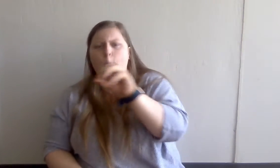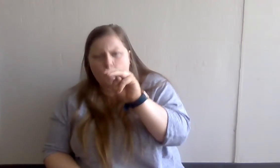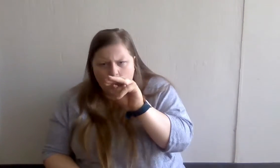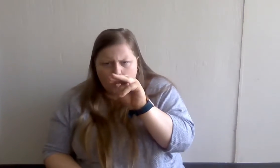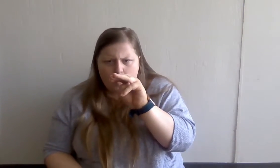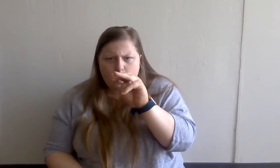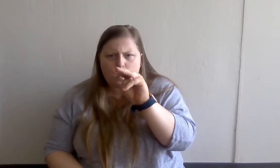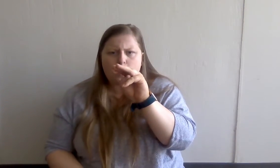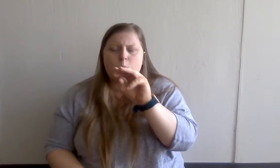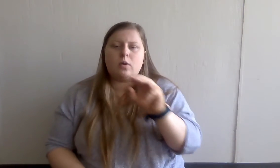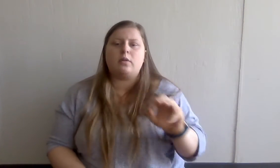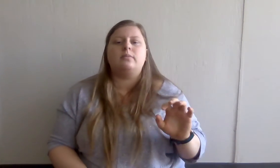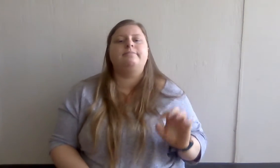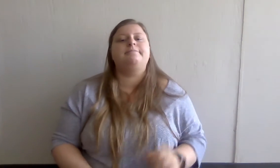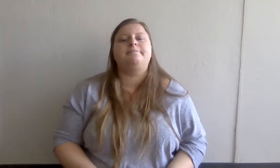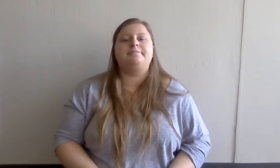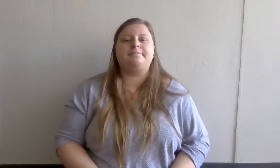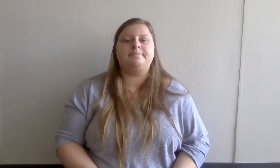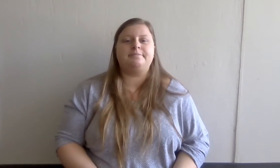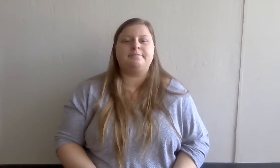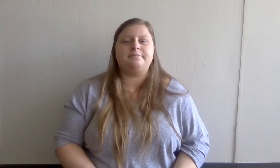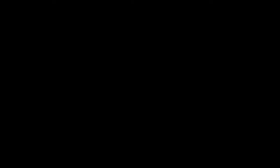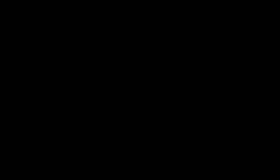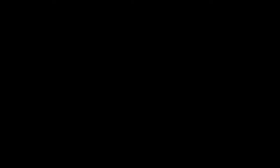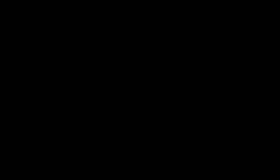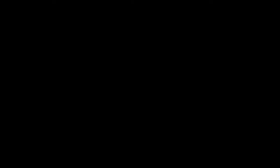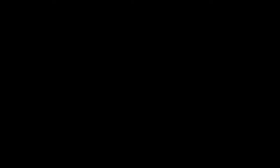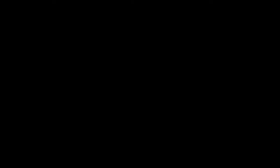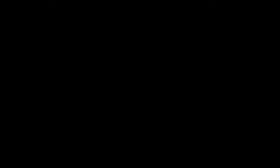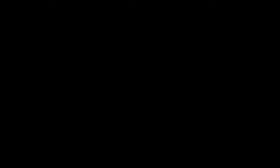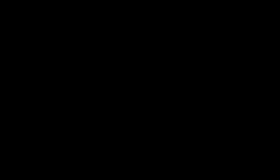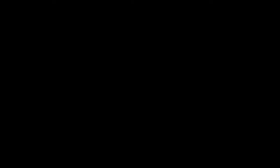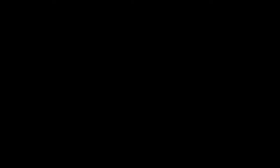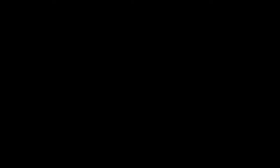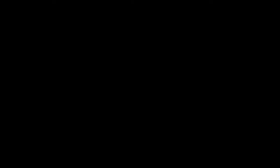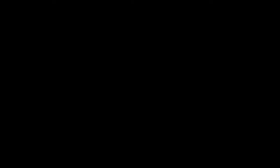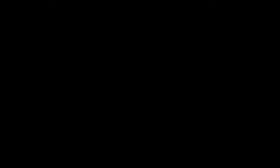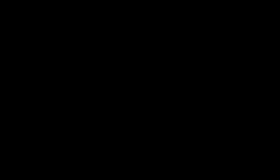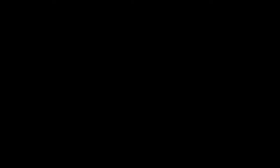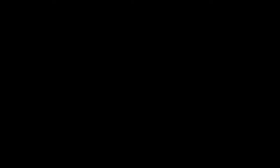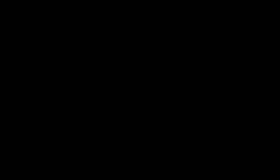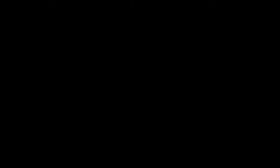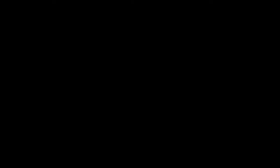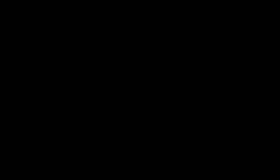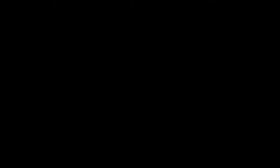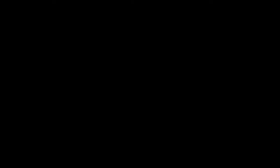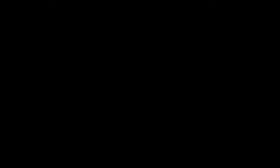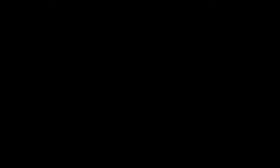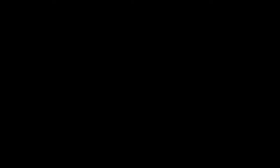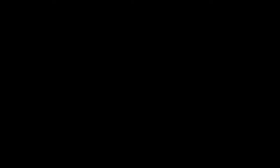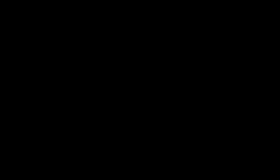They also use onomatopoeias, which are words that mimic sounds, such as bam and boom.